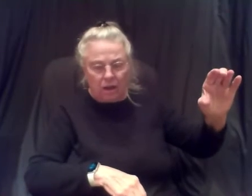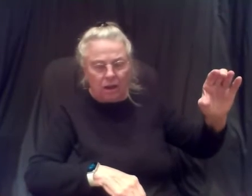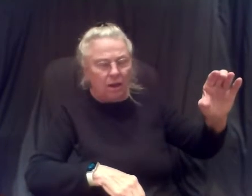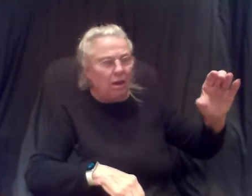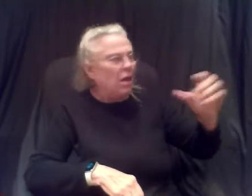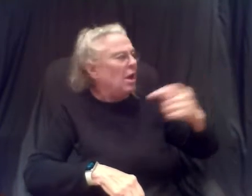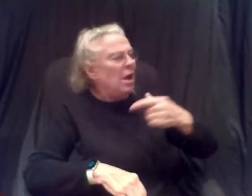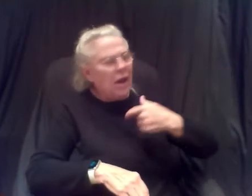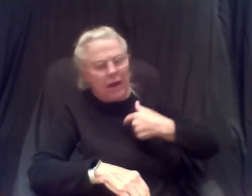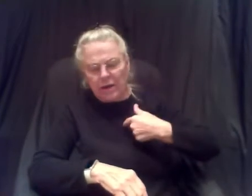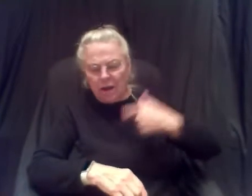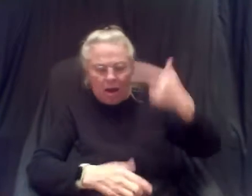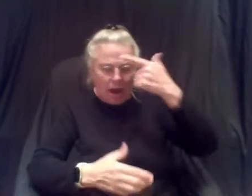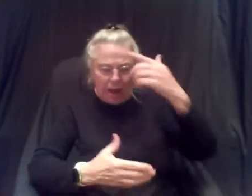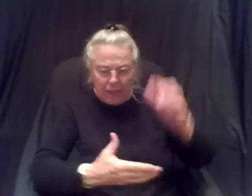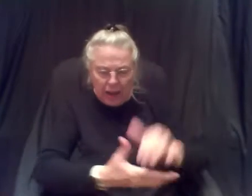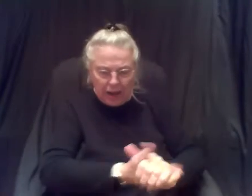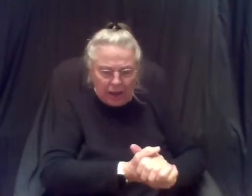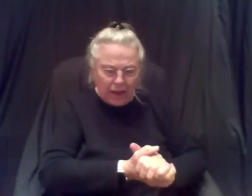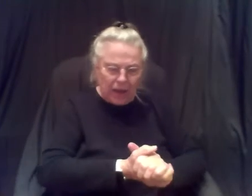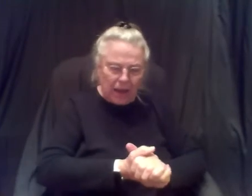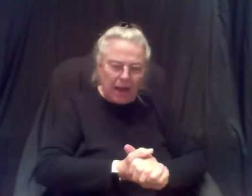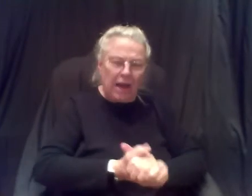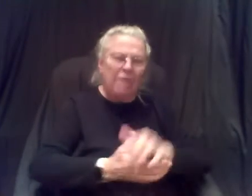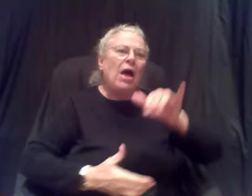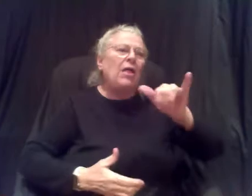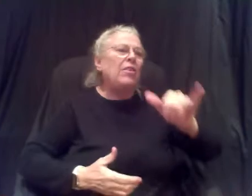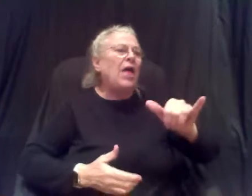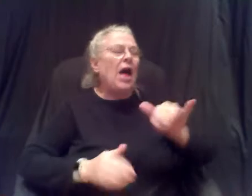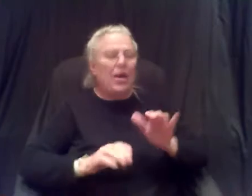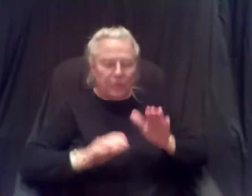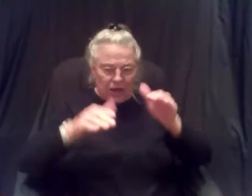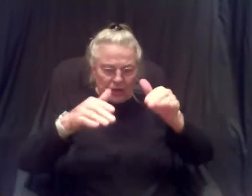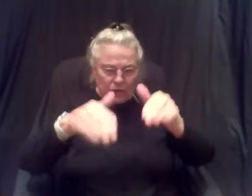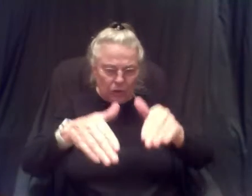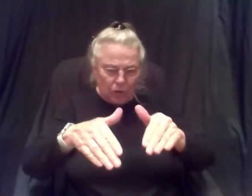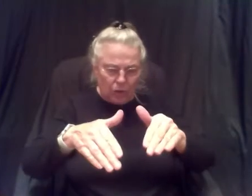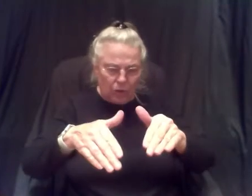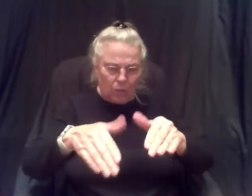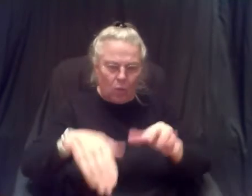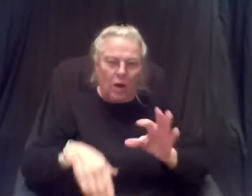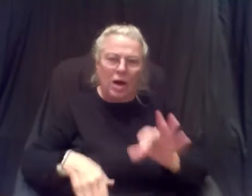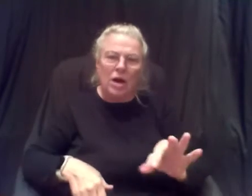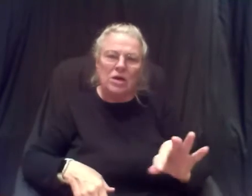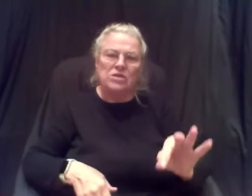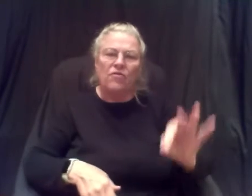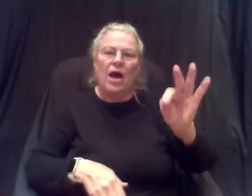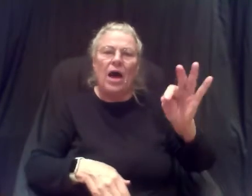Calvary. And I believe that the tomb was